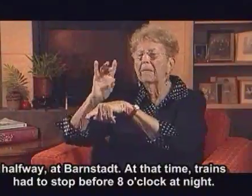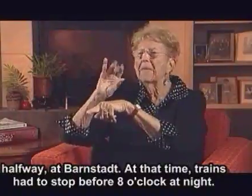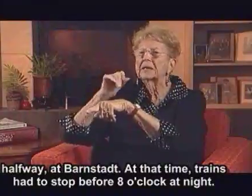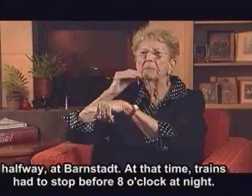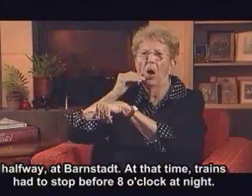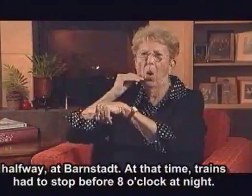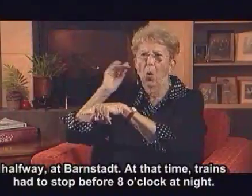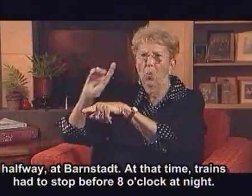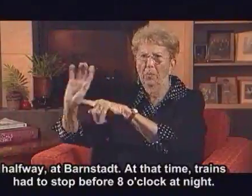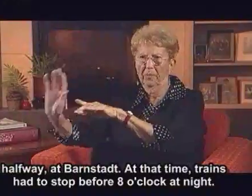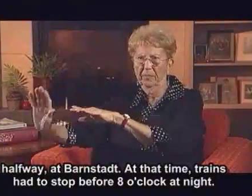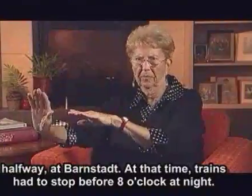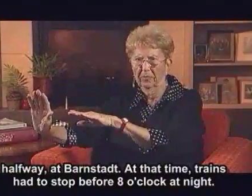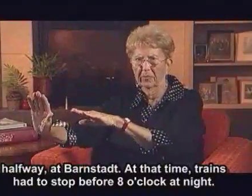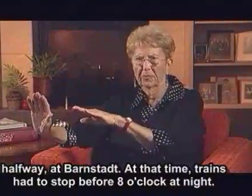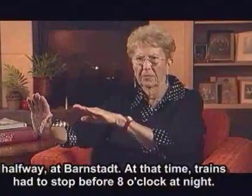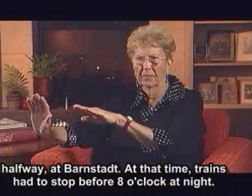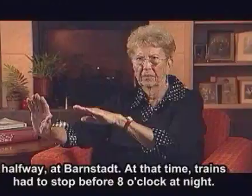trains had to stop before 8 o'clock at night.